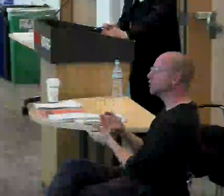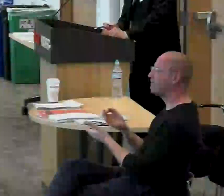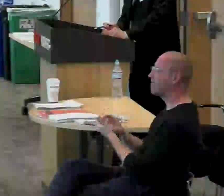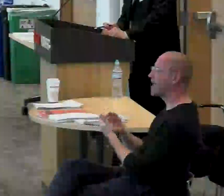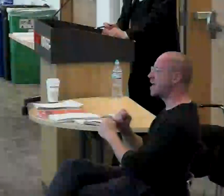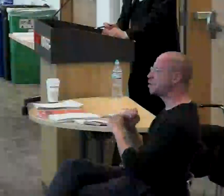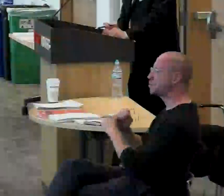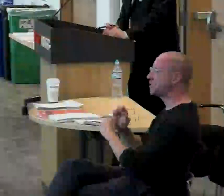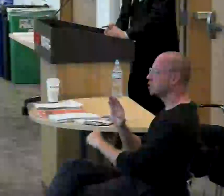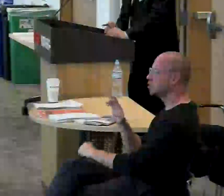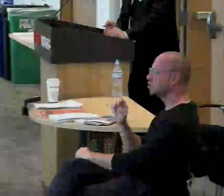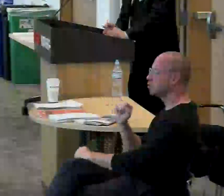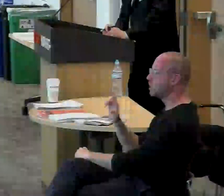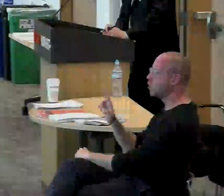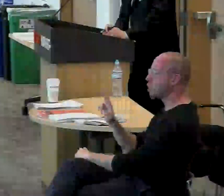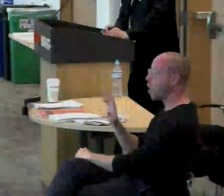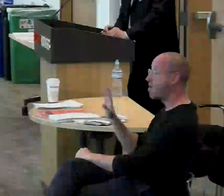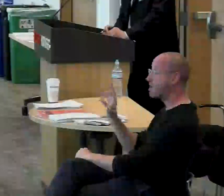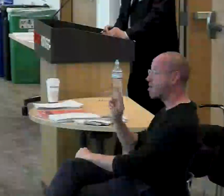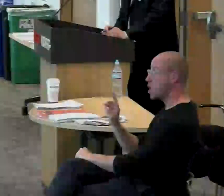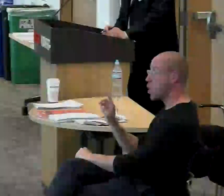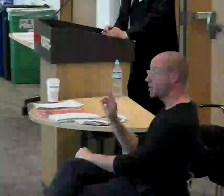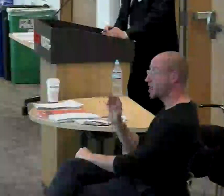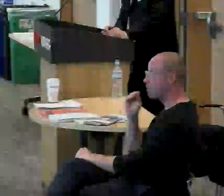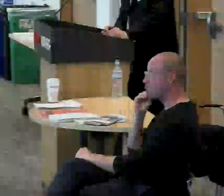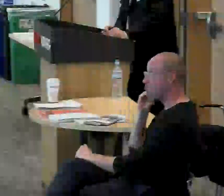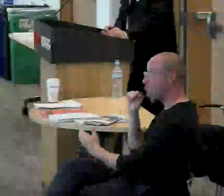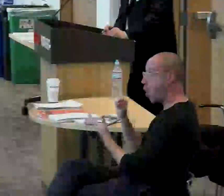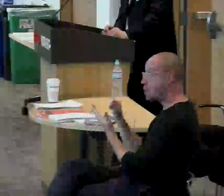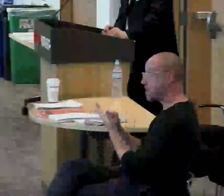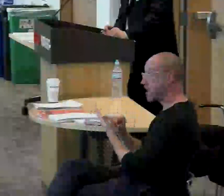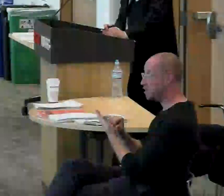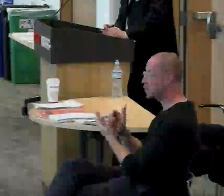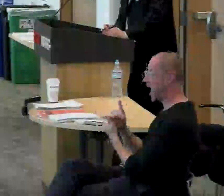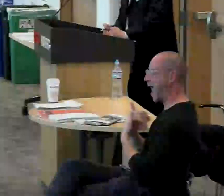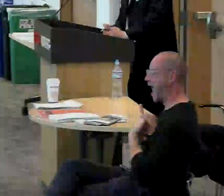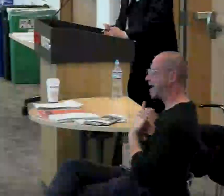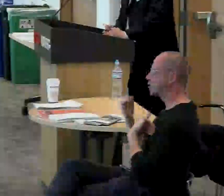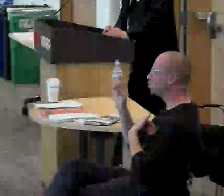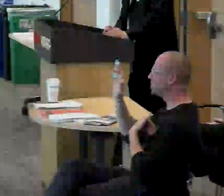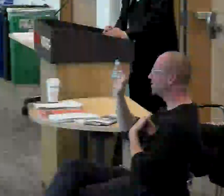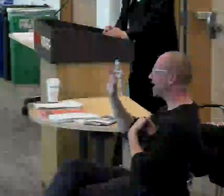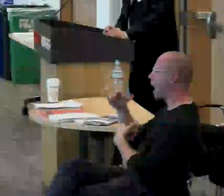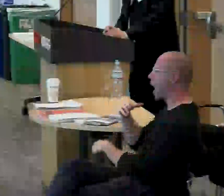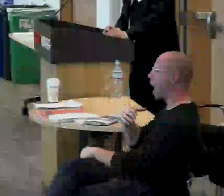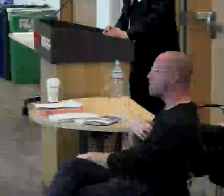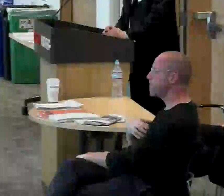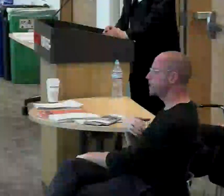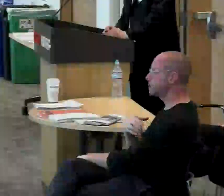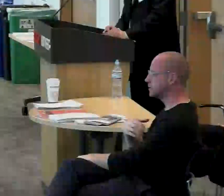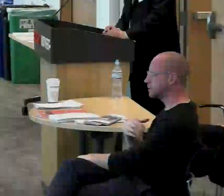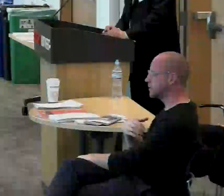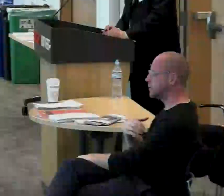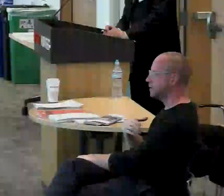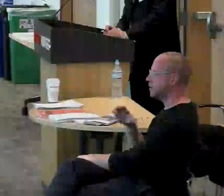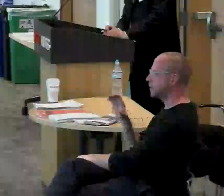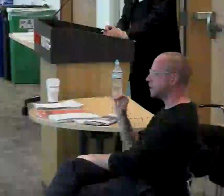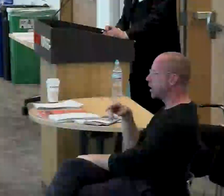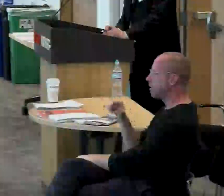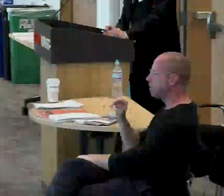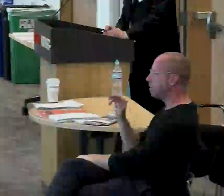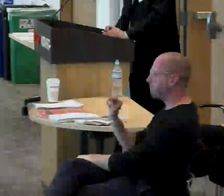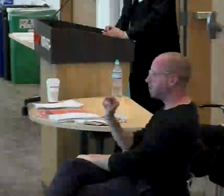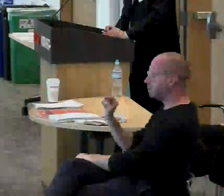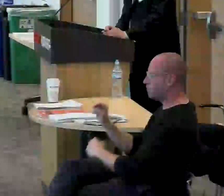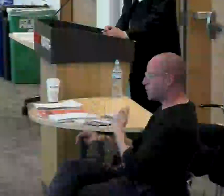has I'm blanking on it right now, but it's Complaint function? Complaint function, thank you. Which is, by the way, the name